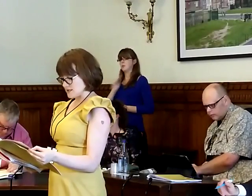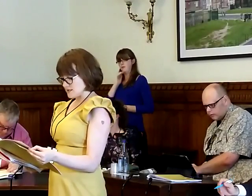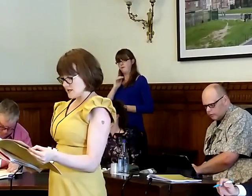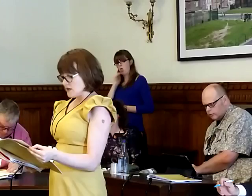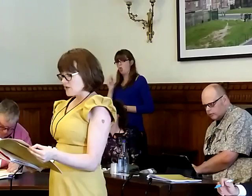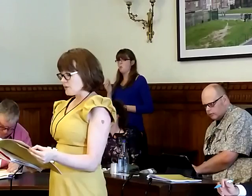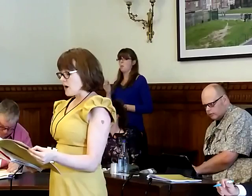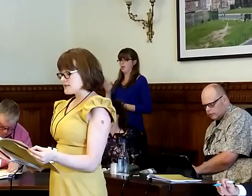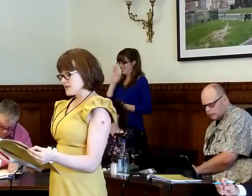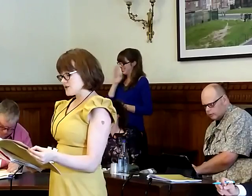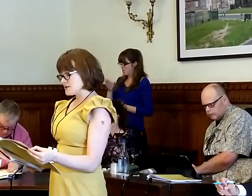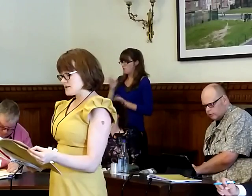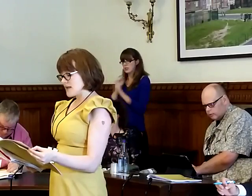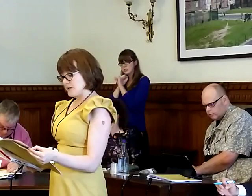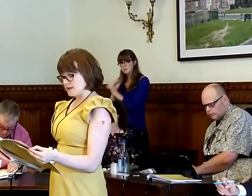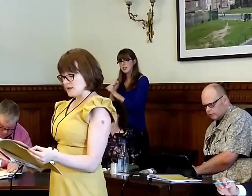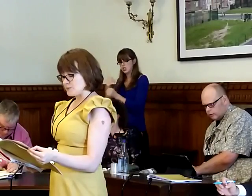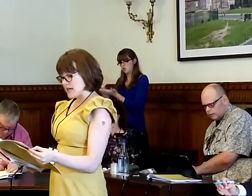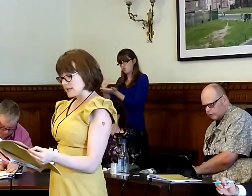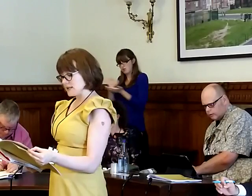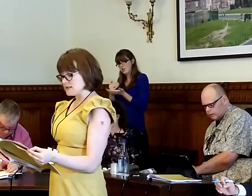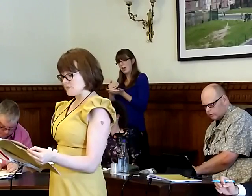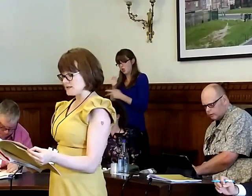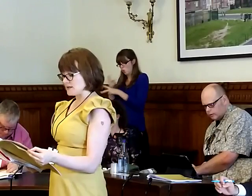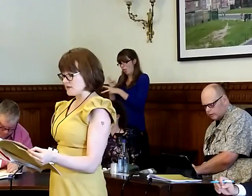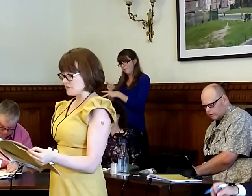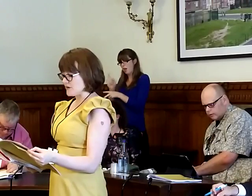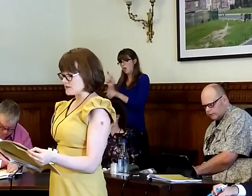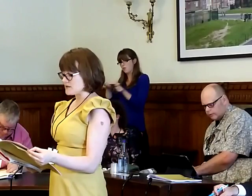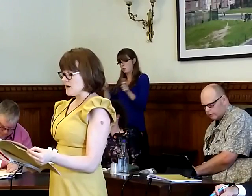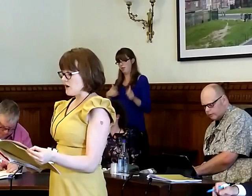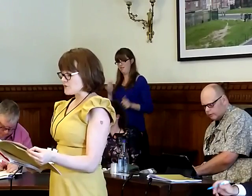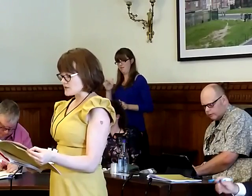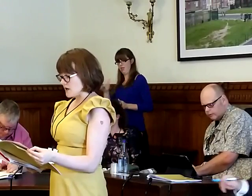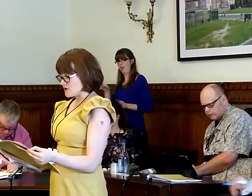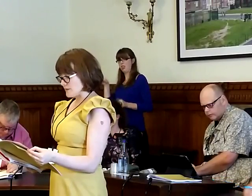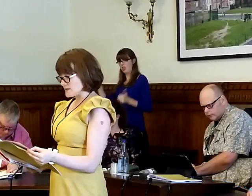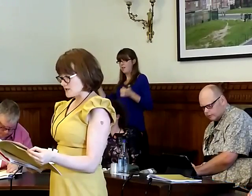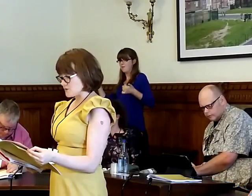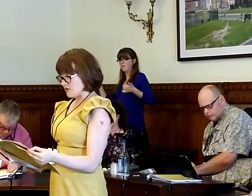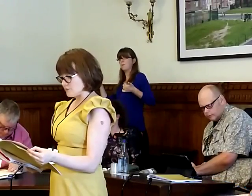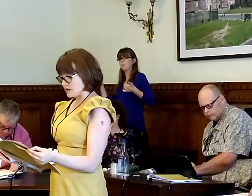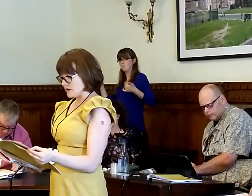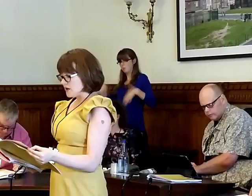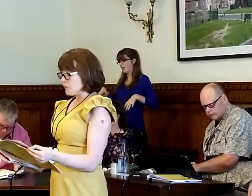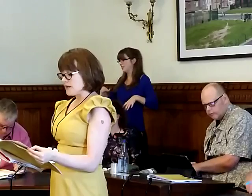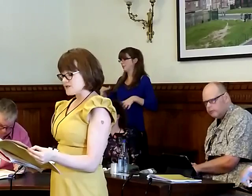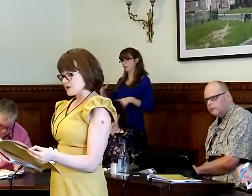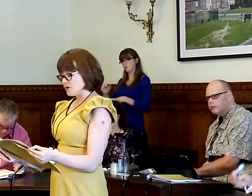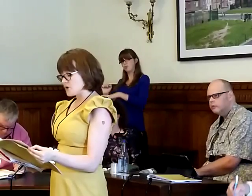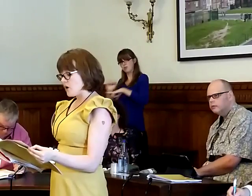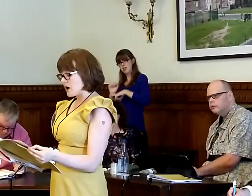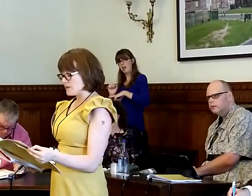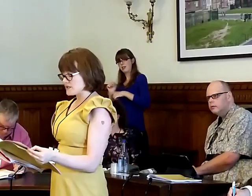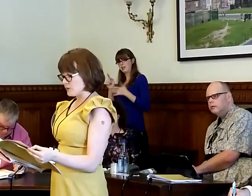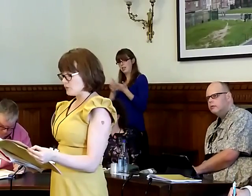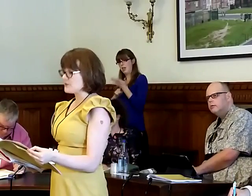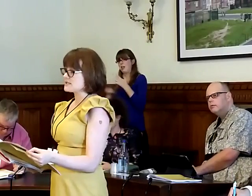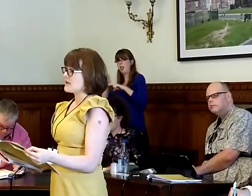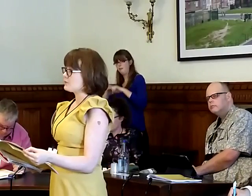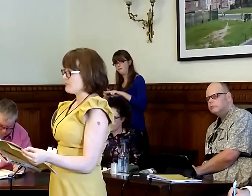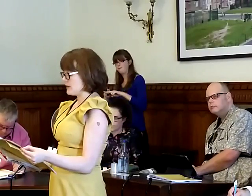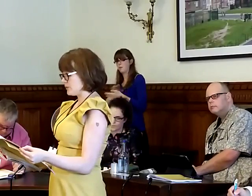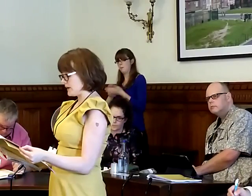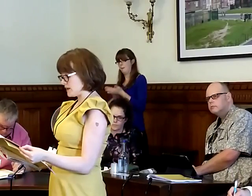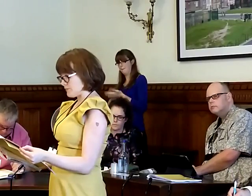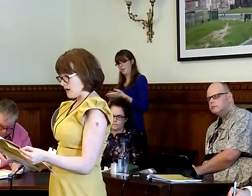of its residents. Through our decision to step in and protect the Independent Living Fund after its closure by central government, we have secured ongoing